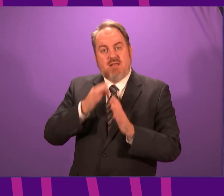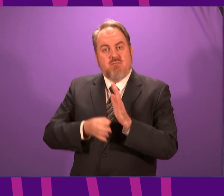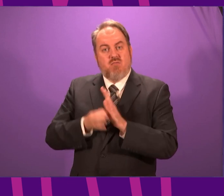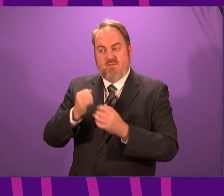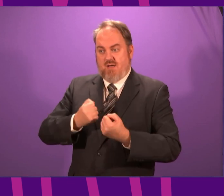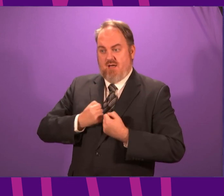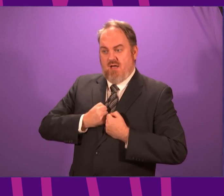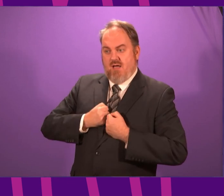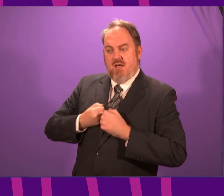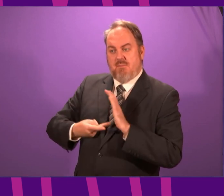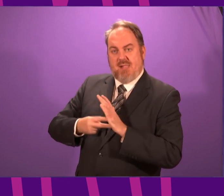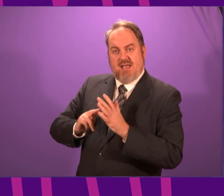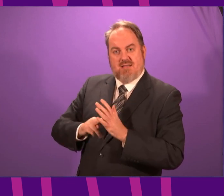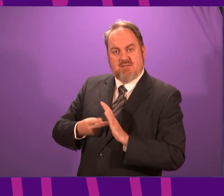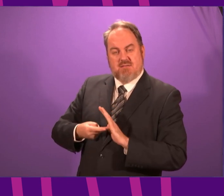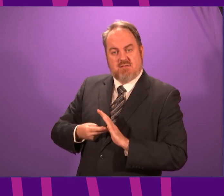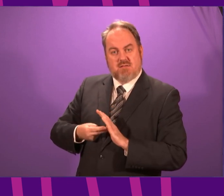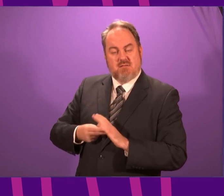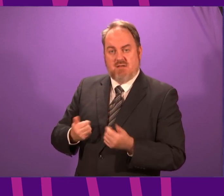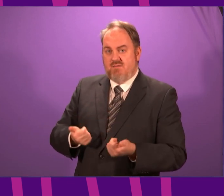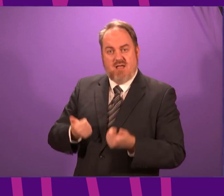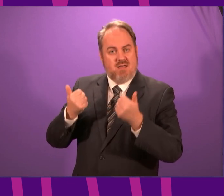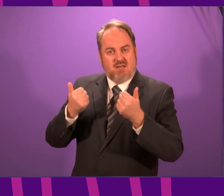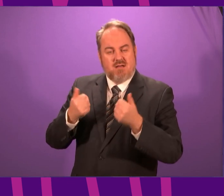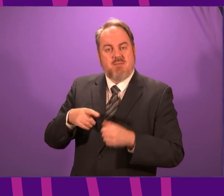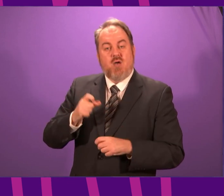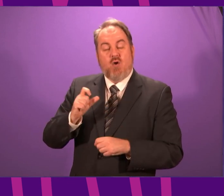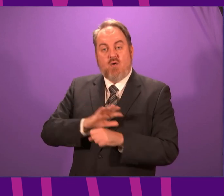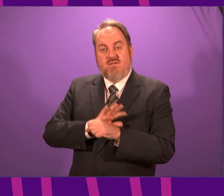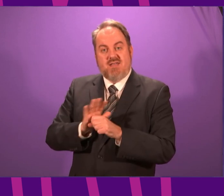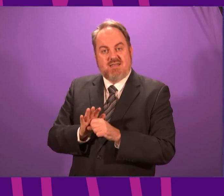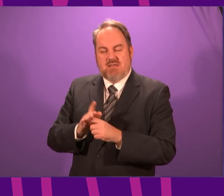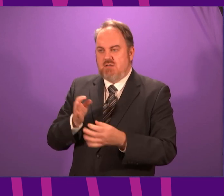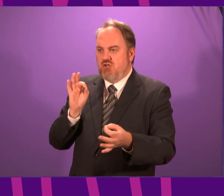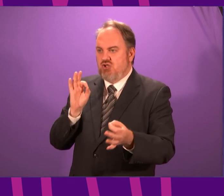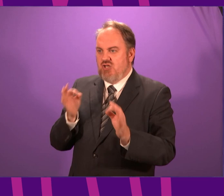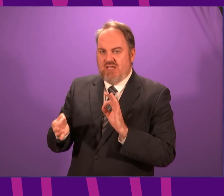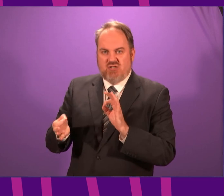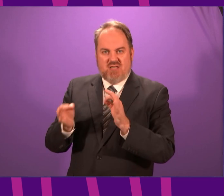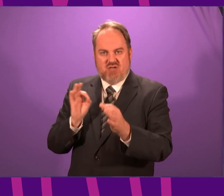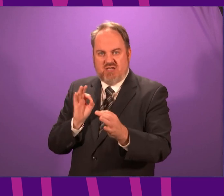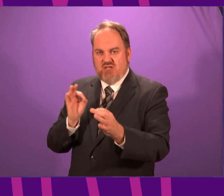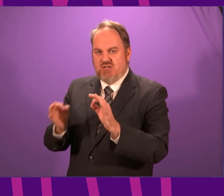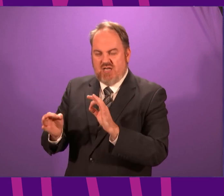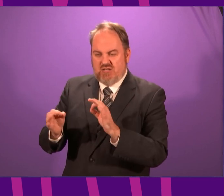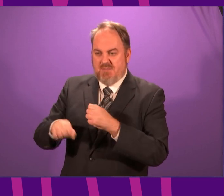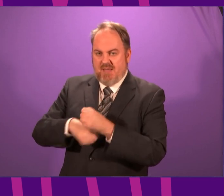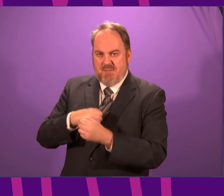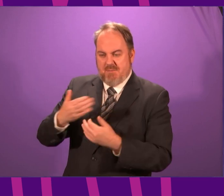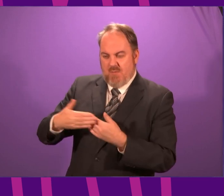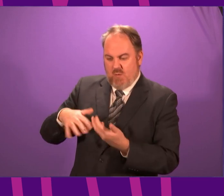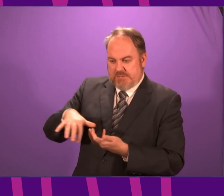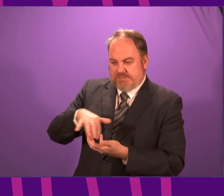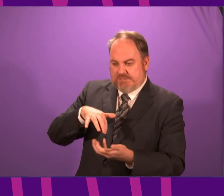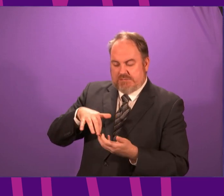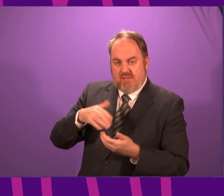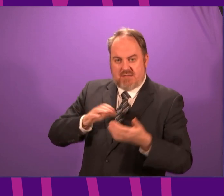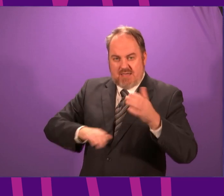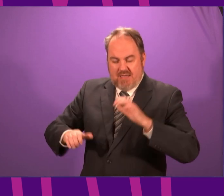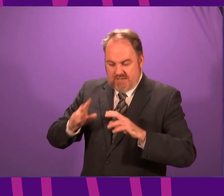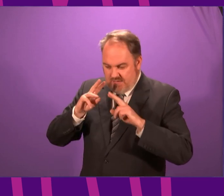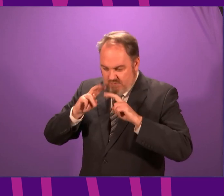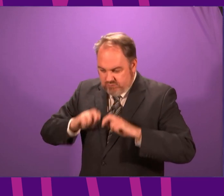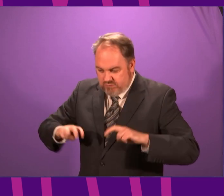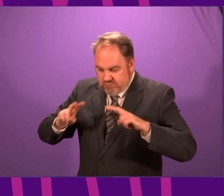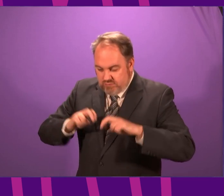has been announced today. COVID-19 doesn't stand still, and the scientists are learning every single day. And with